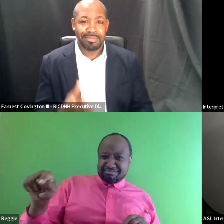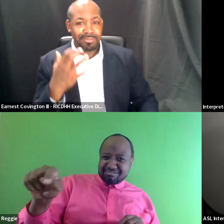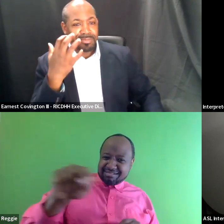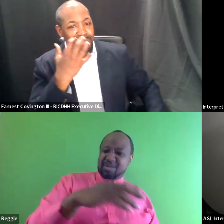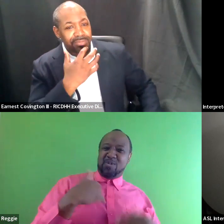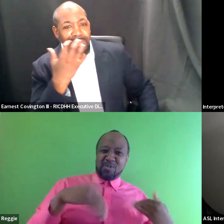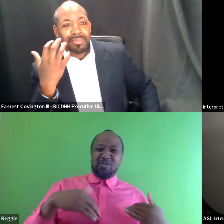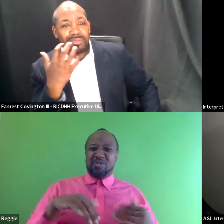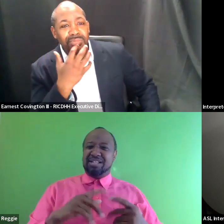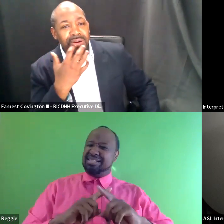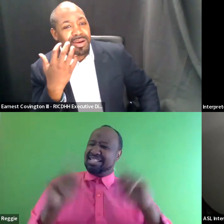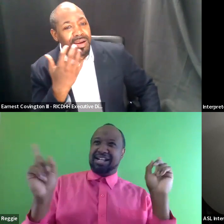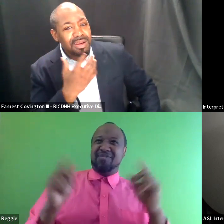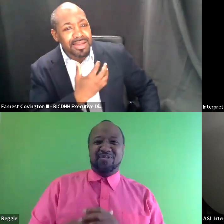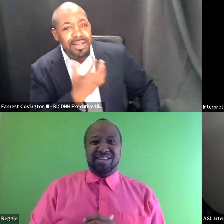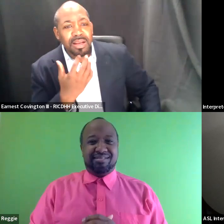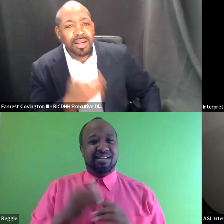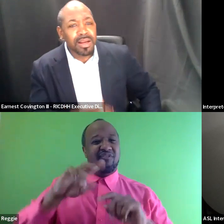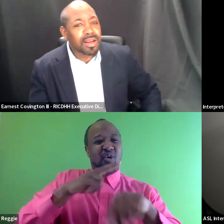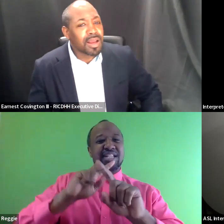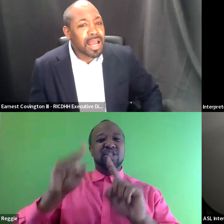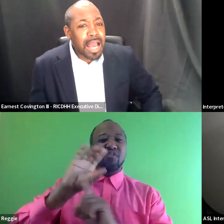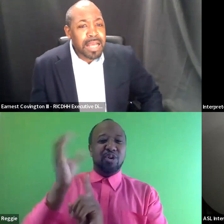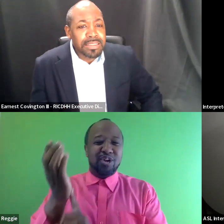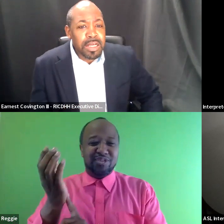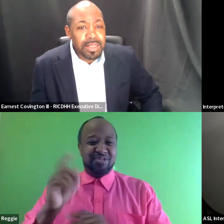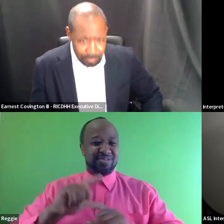other places, I was the only deaf person.